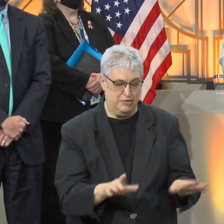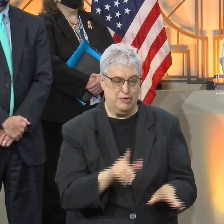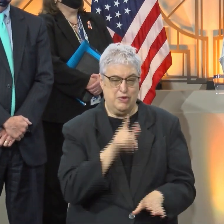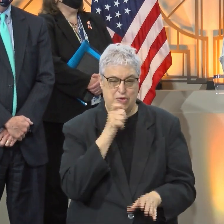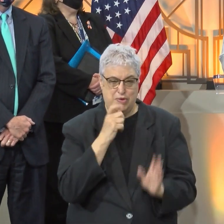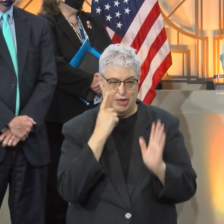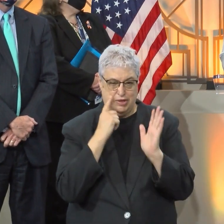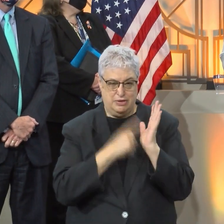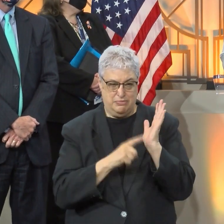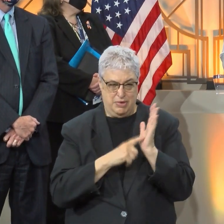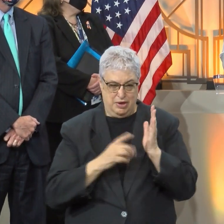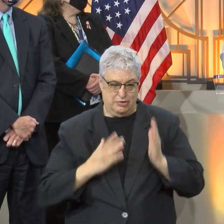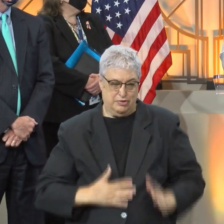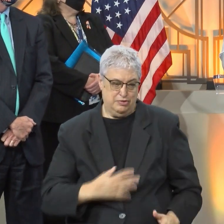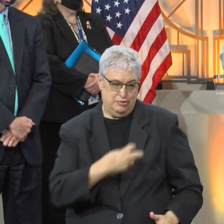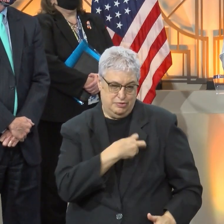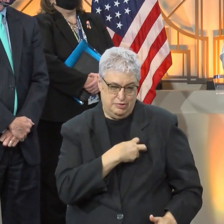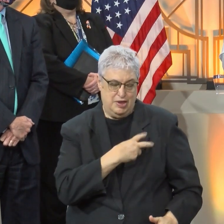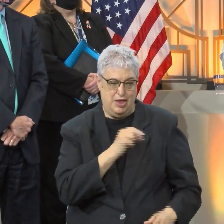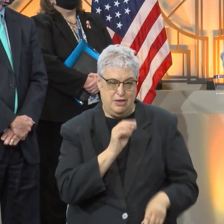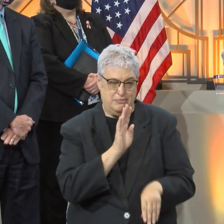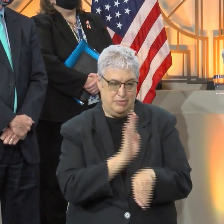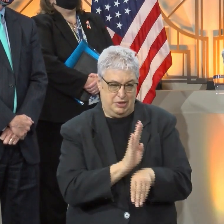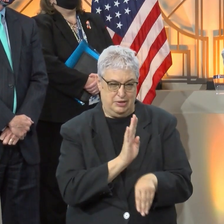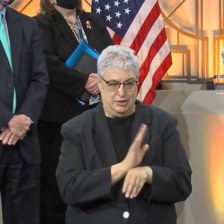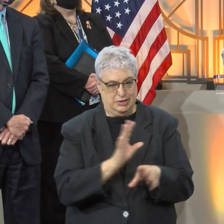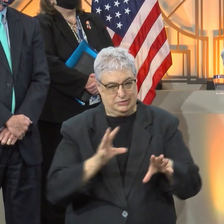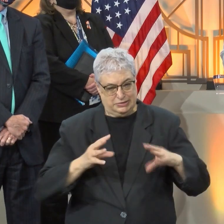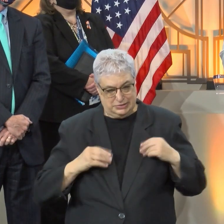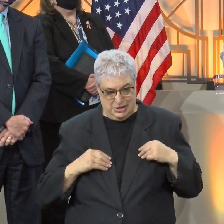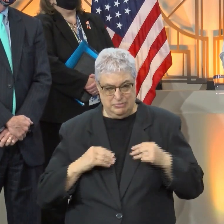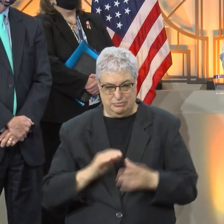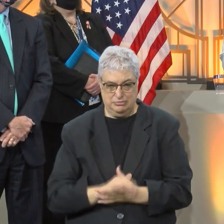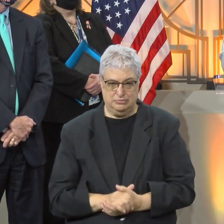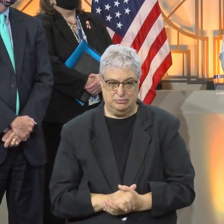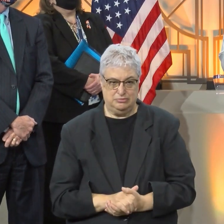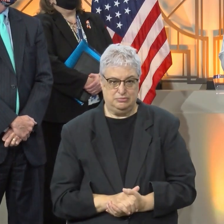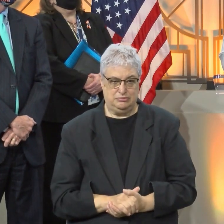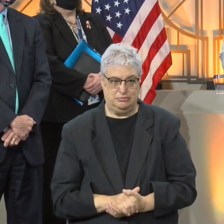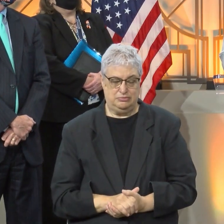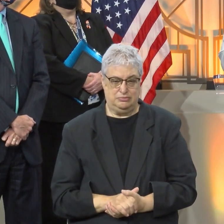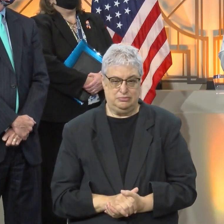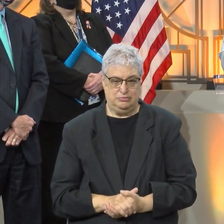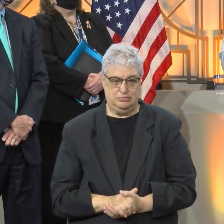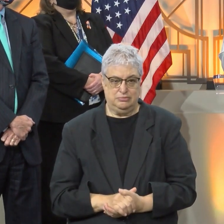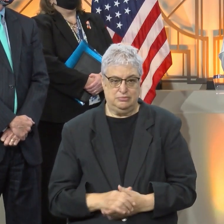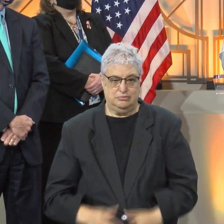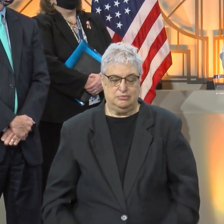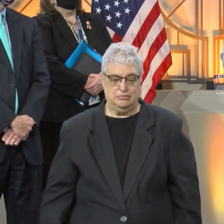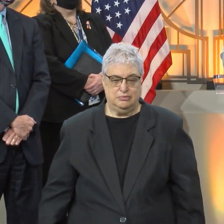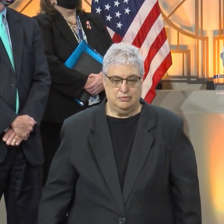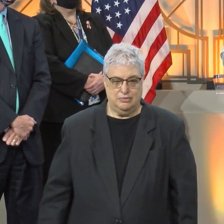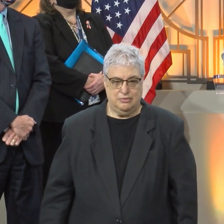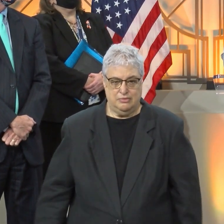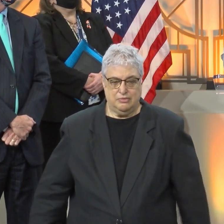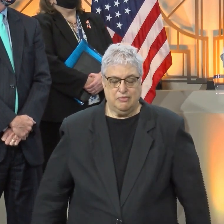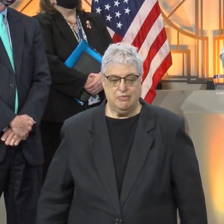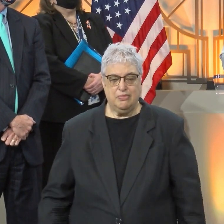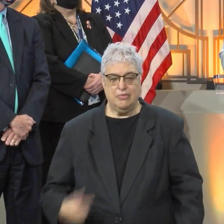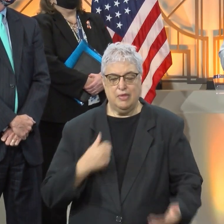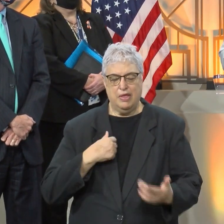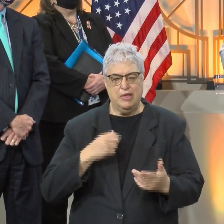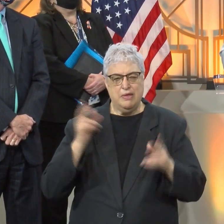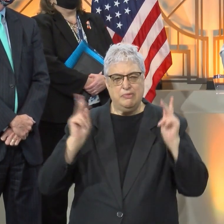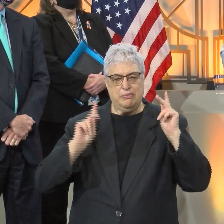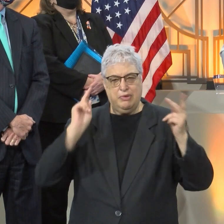credit to the business community for the work that they're doing. I would like to take this time to clarify some misinformation that's